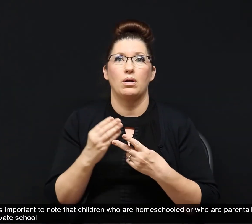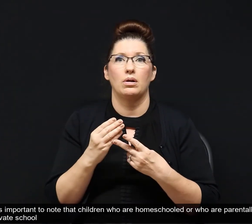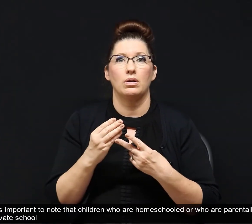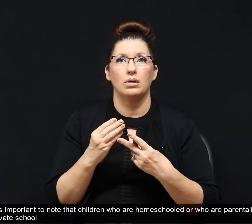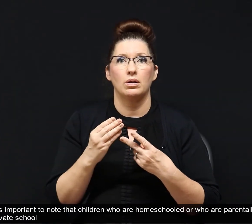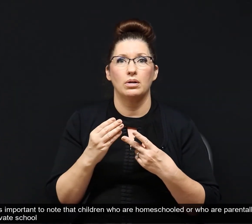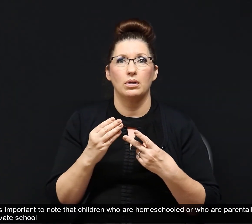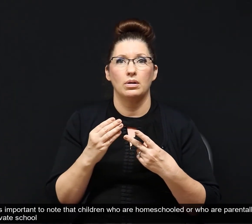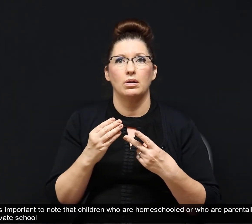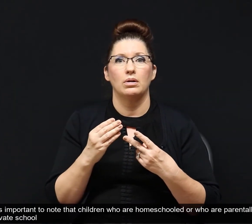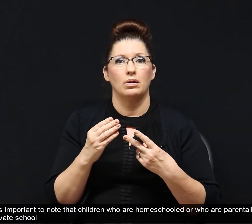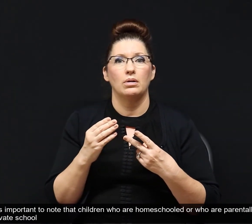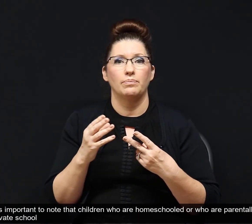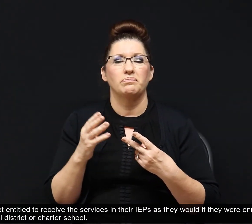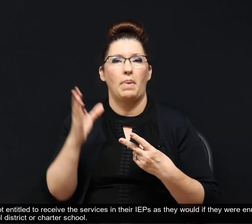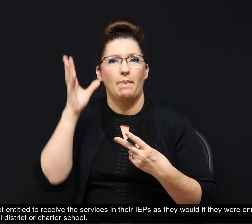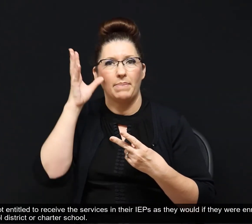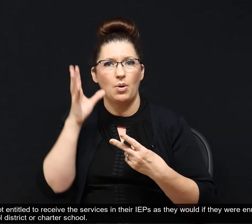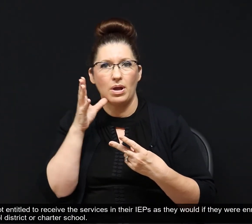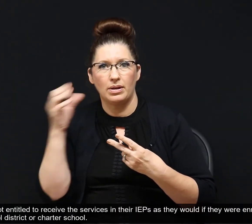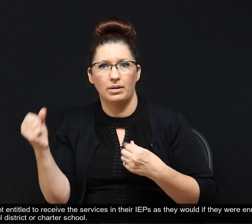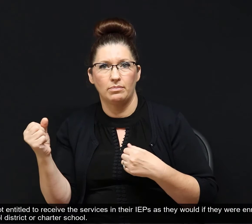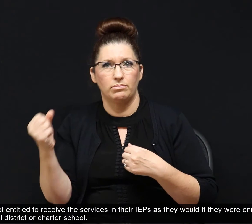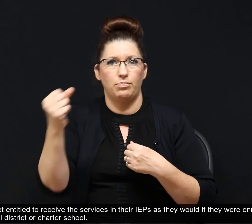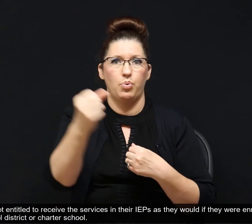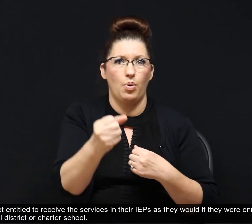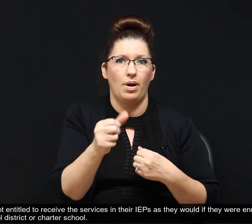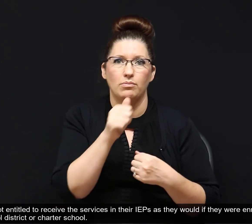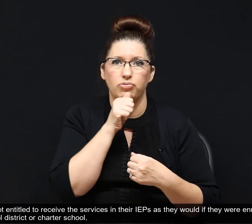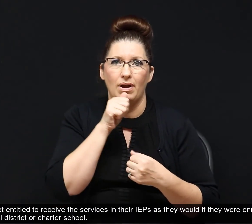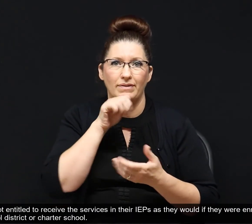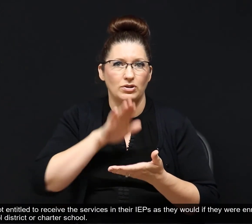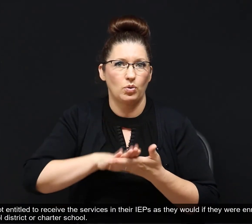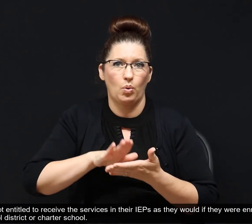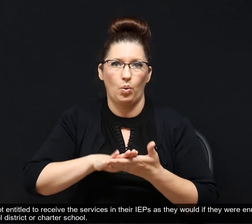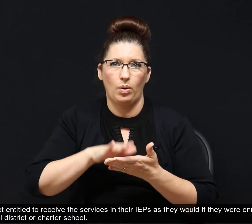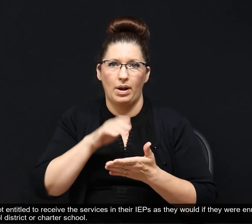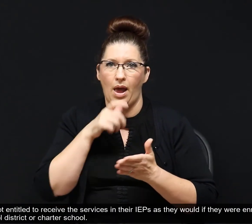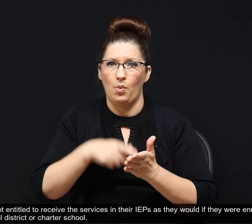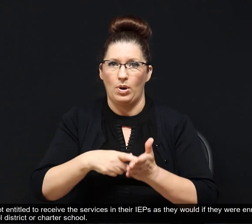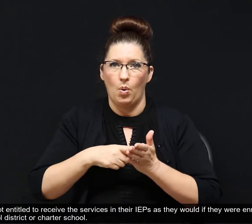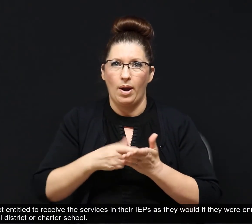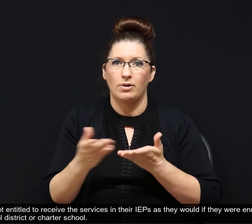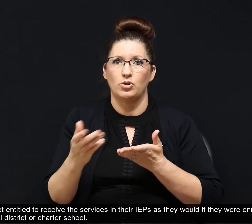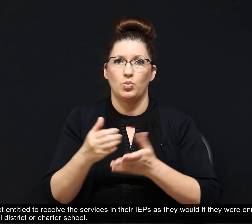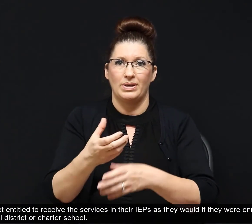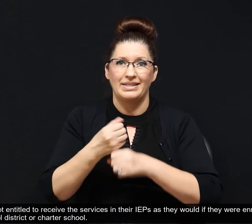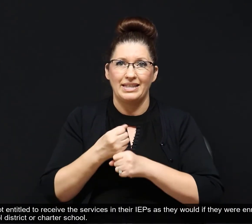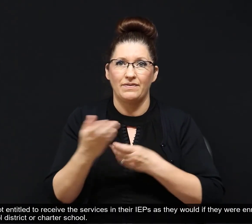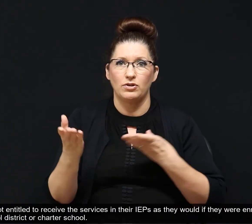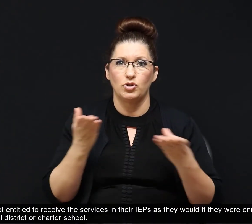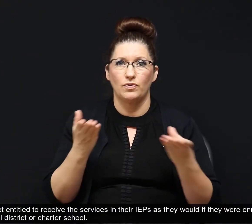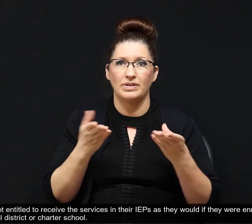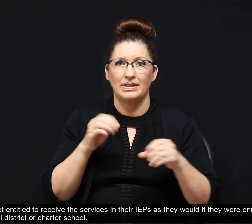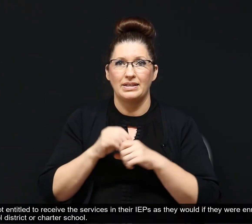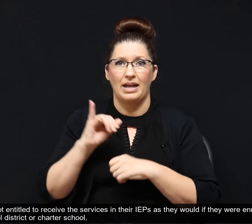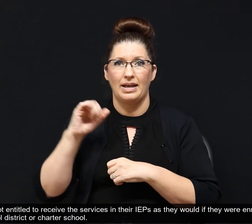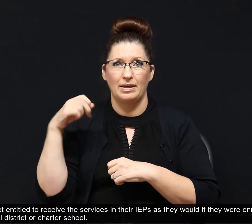in a private school are not entitled to receive the services in their IEPs as they would if they were enrolled in a public